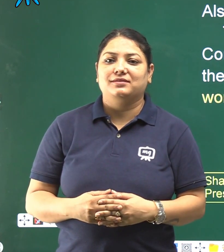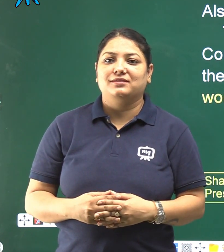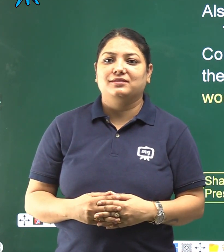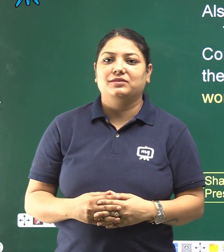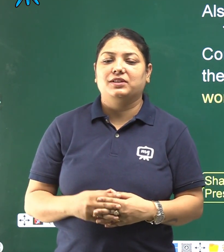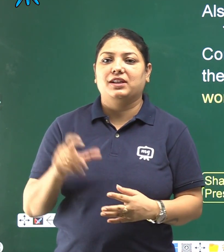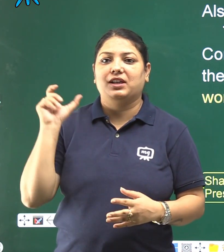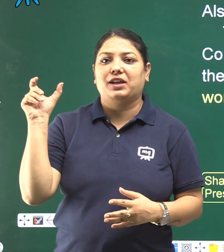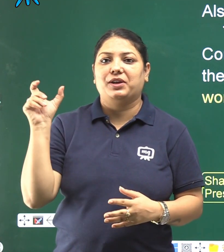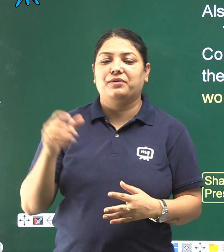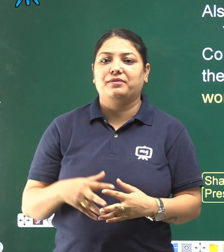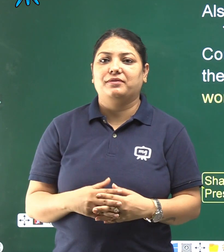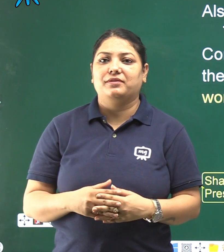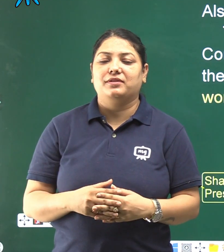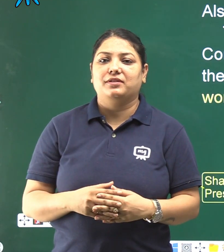Give.